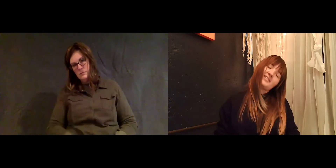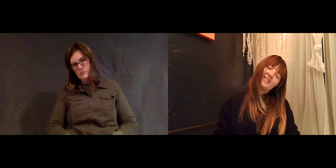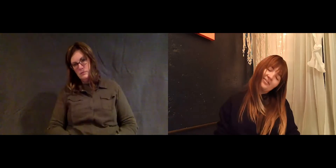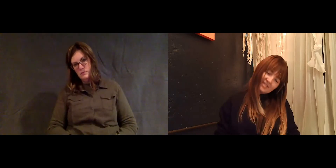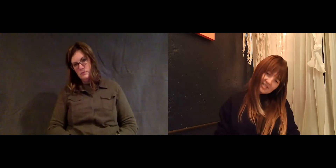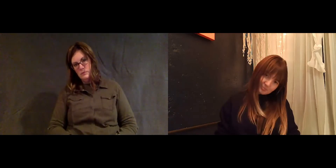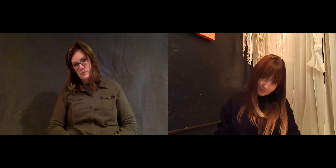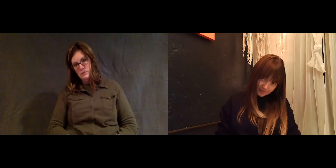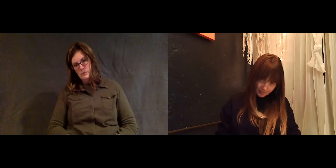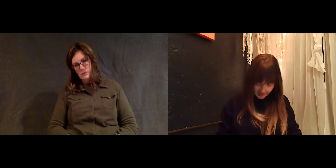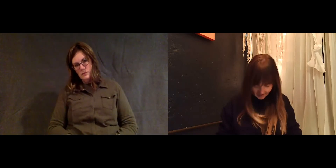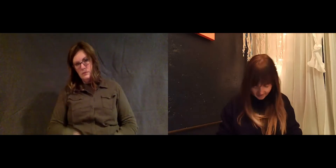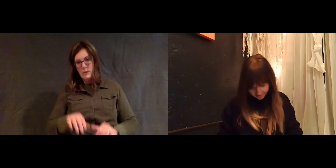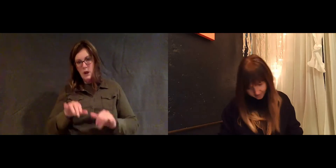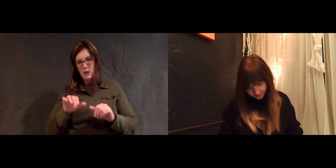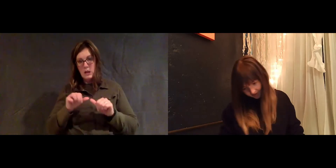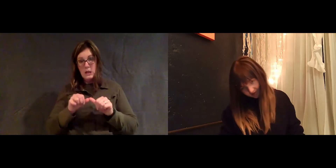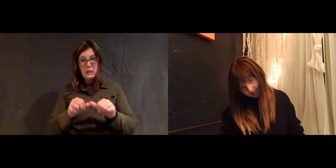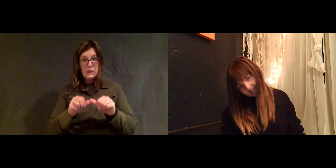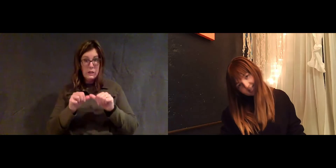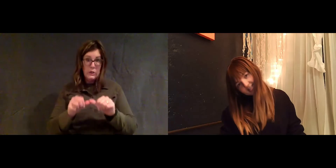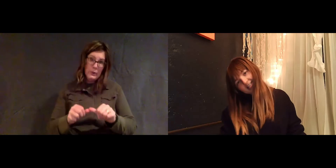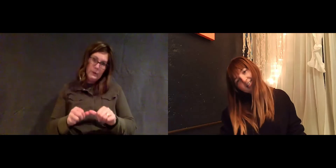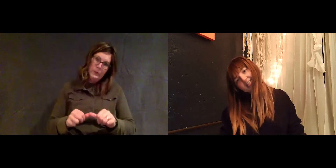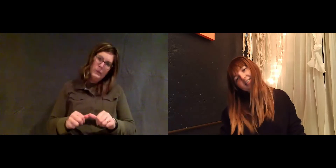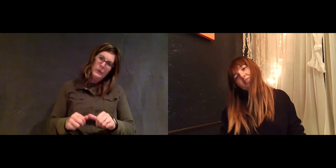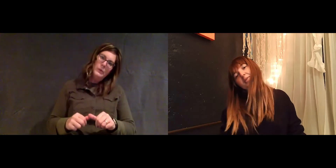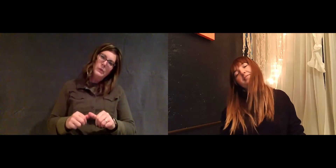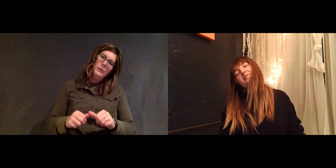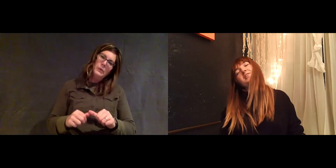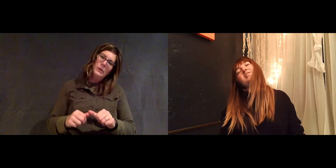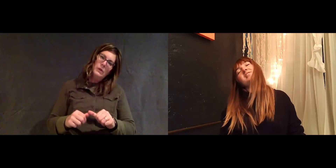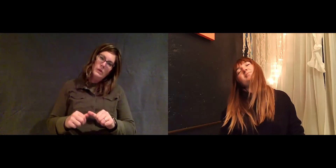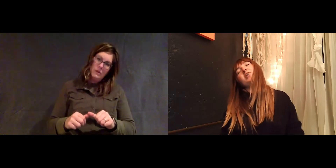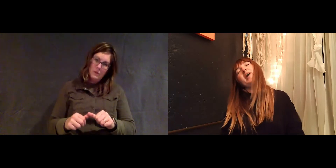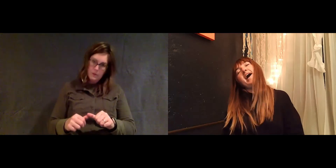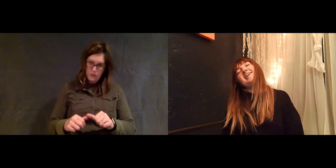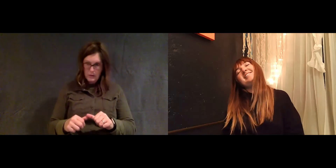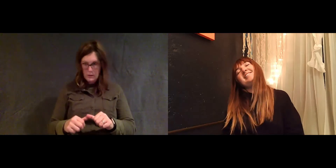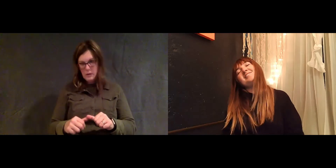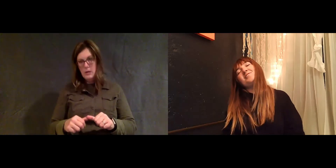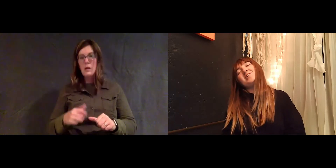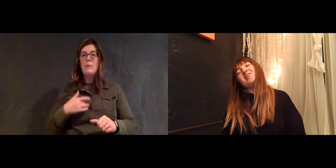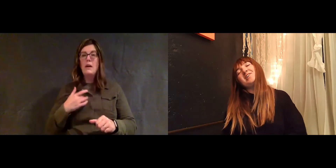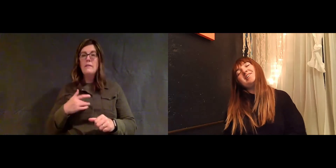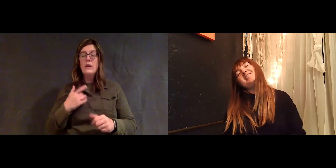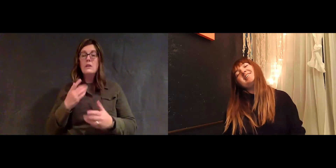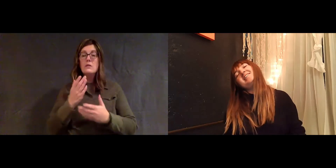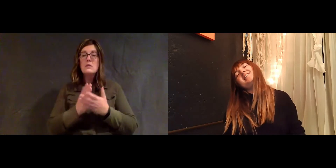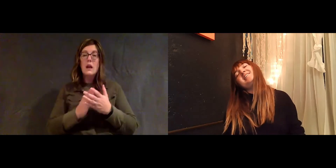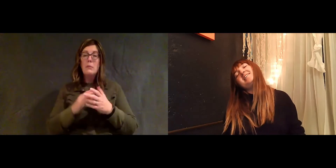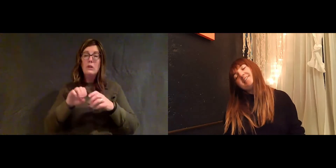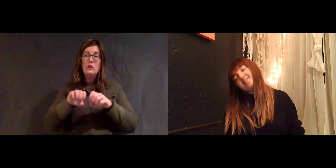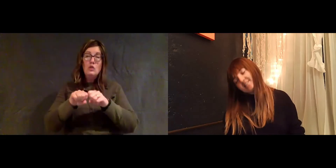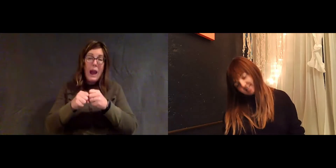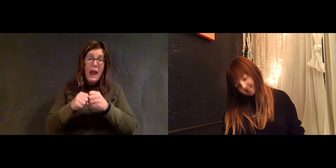Now stay with this movement back and forth. You might feel some cracks or